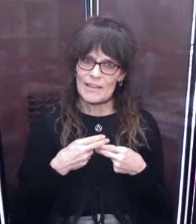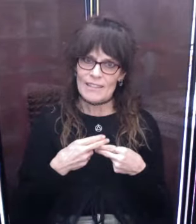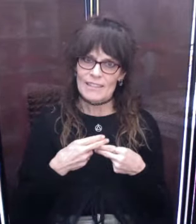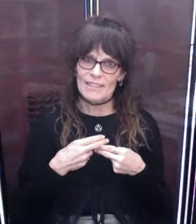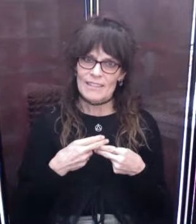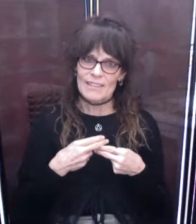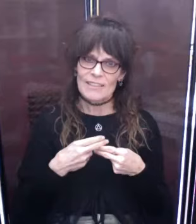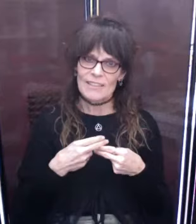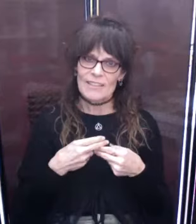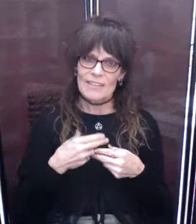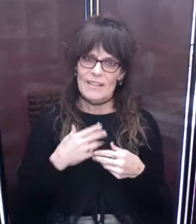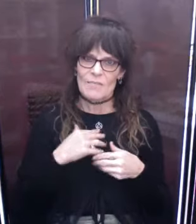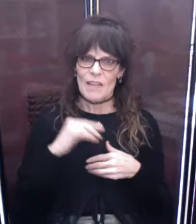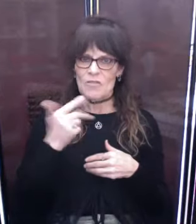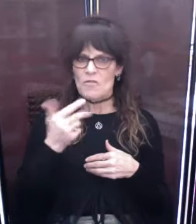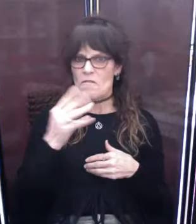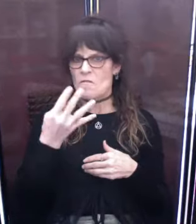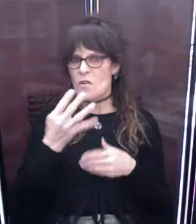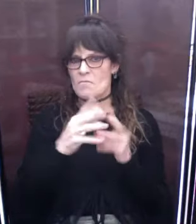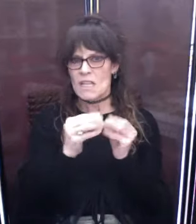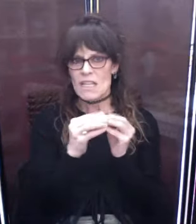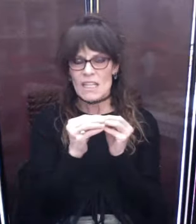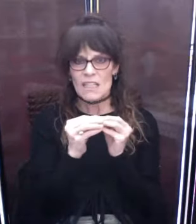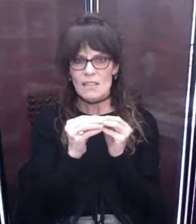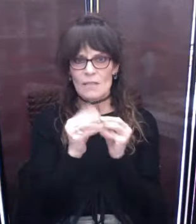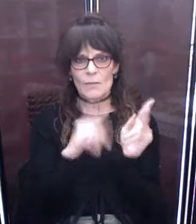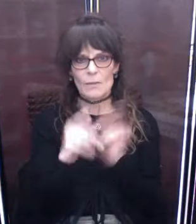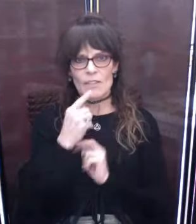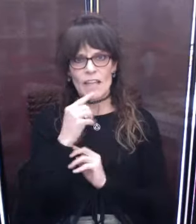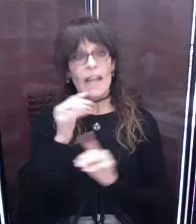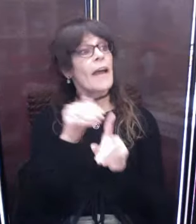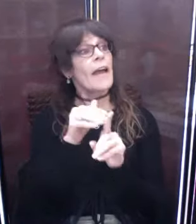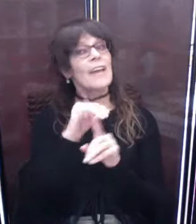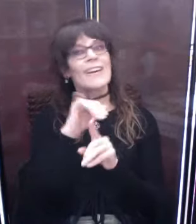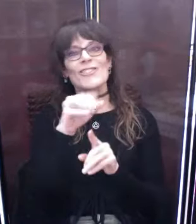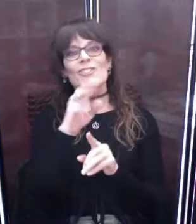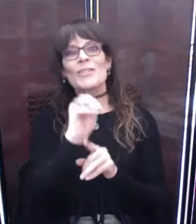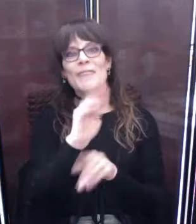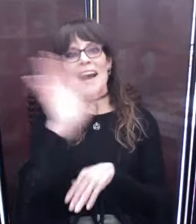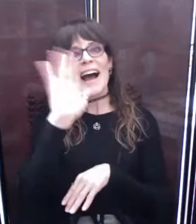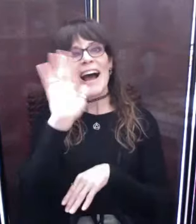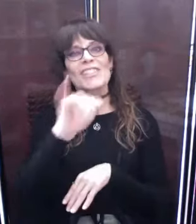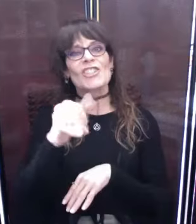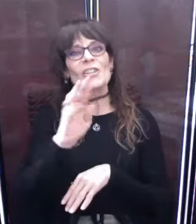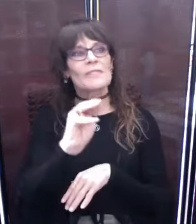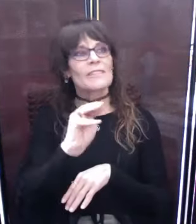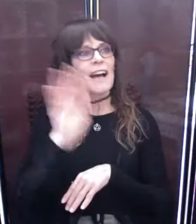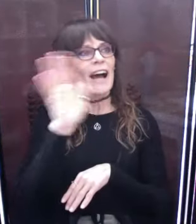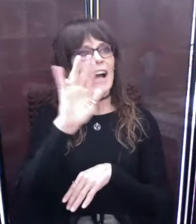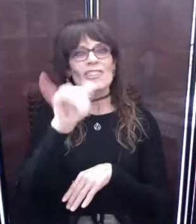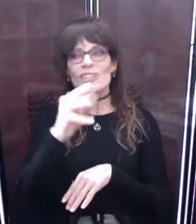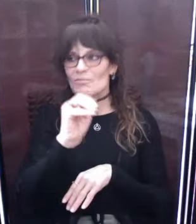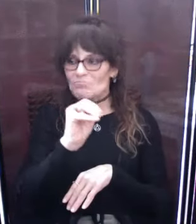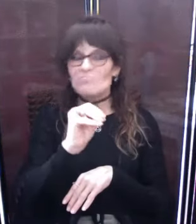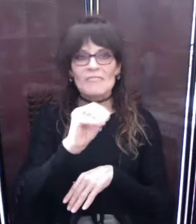My third or fourth meeting, people were saying, hey, it's Jim. Hey, Jim. Hey, Jim. People turn around, hey, Jim. That's